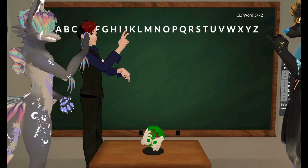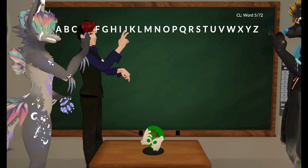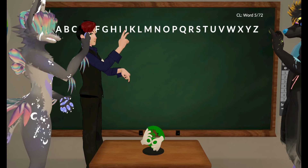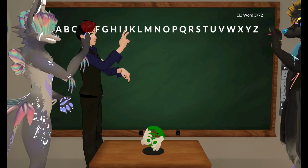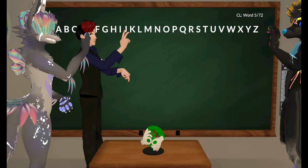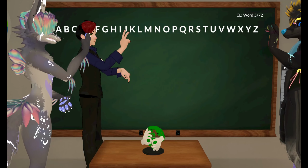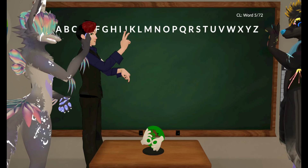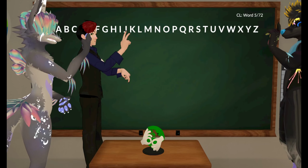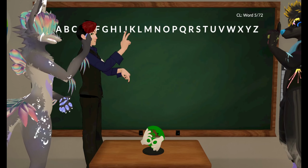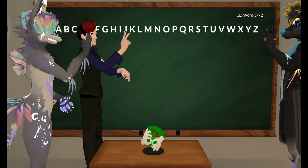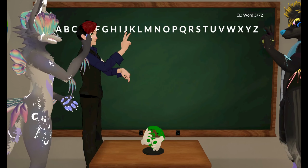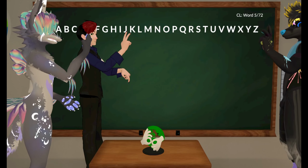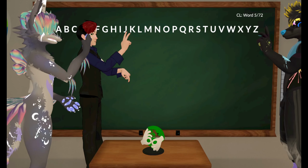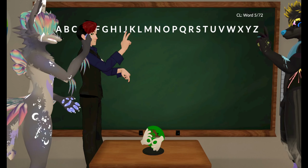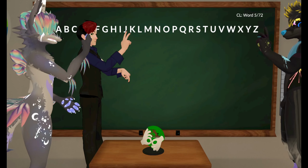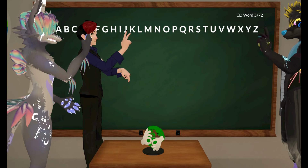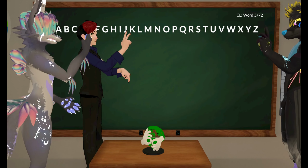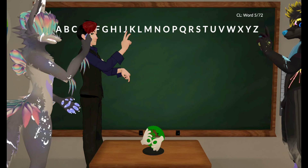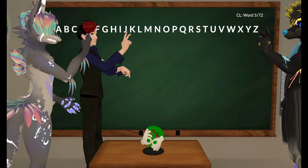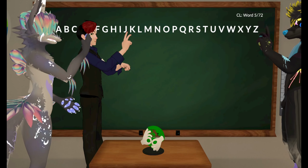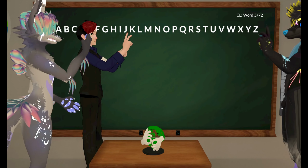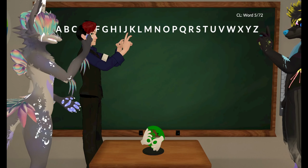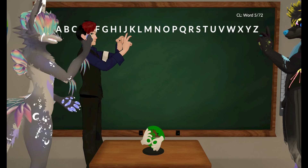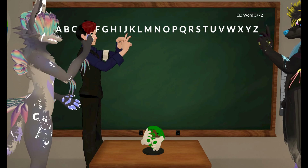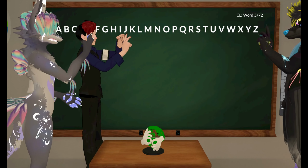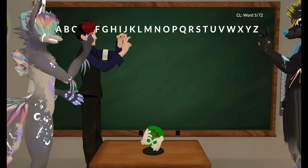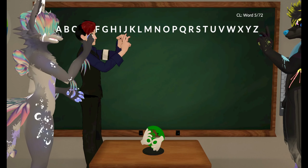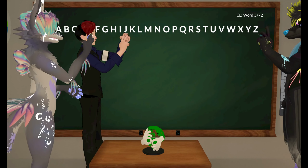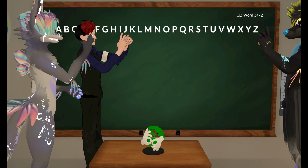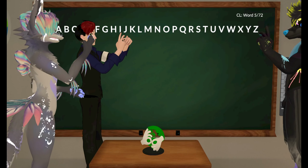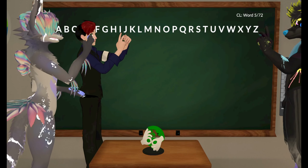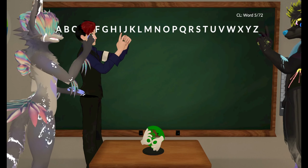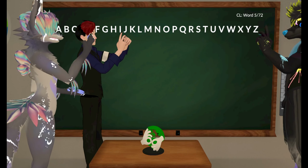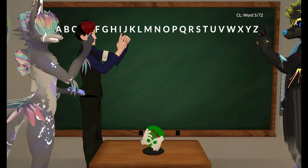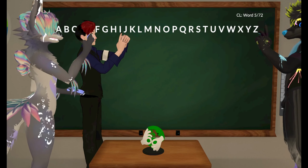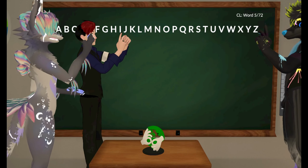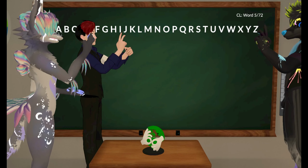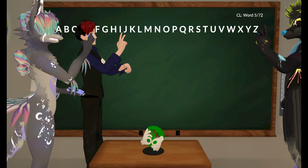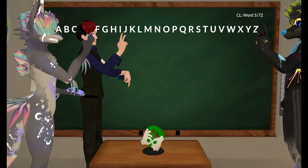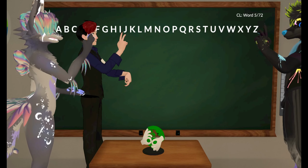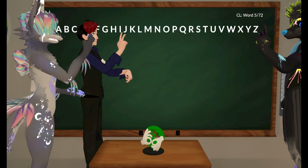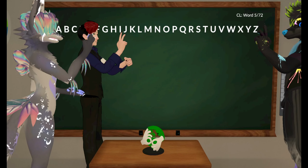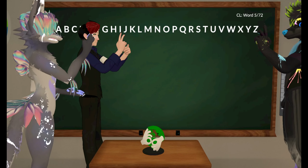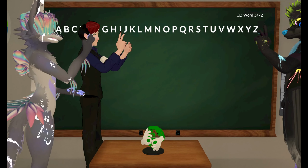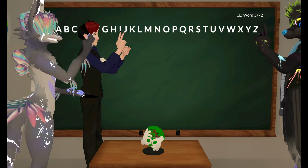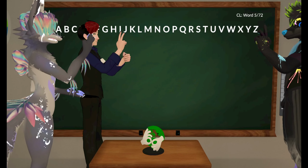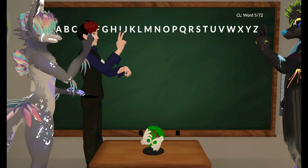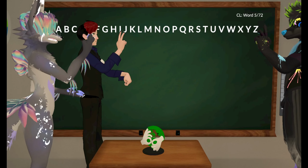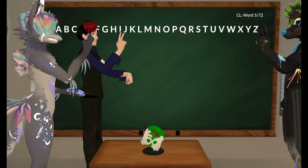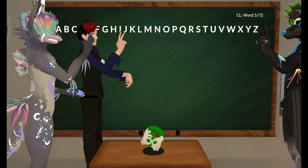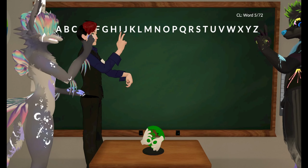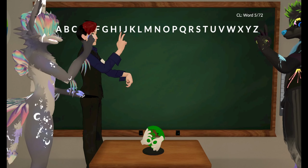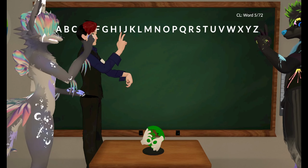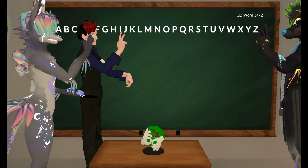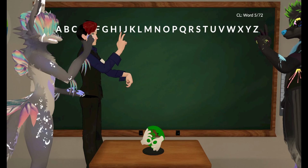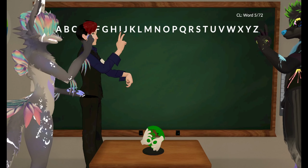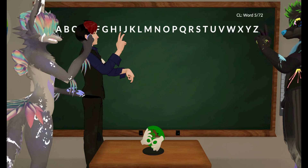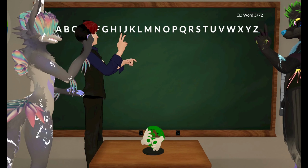our iconic crow constantly uses, is one, your index finger will be straight up and your middle finger is slightly bent. The other fingers are all in.